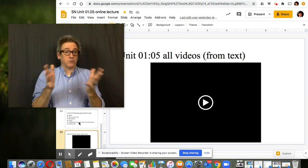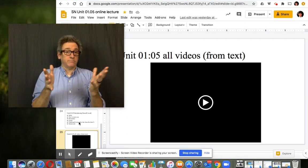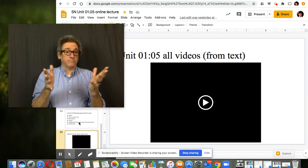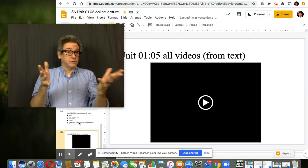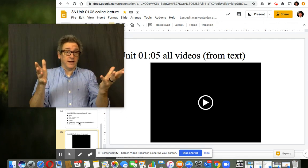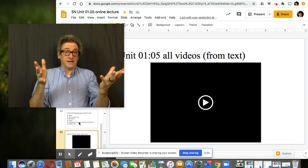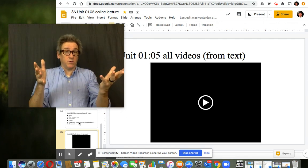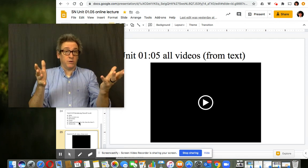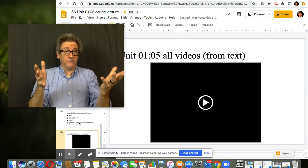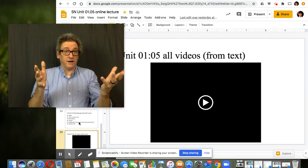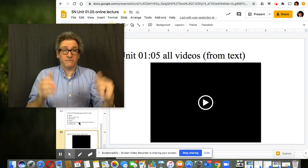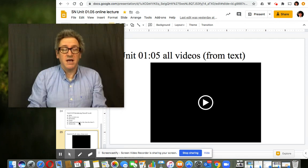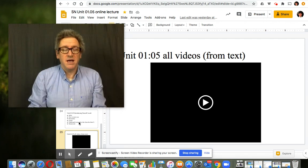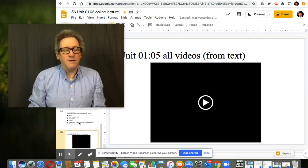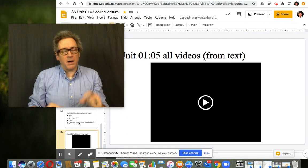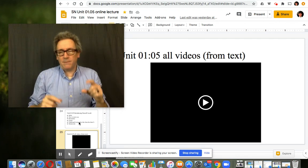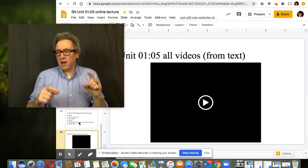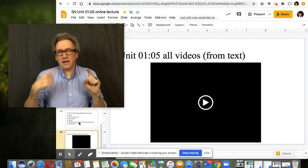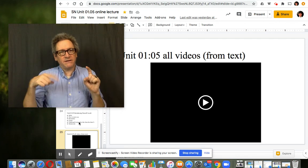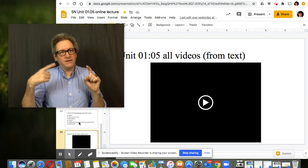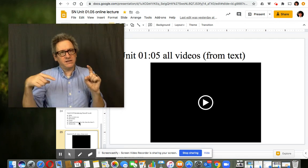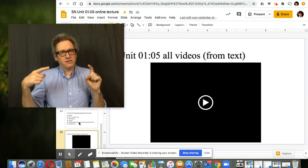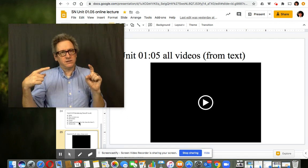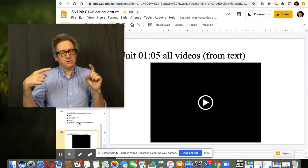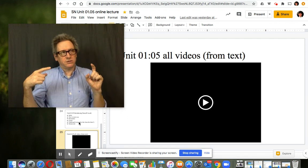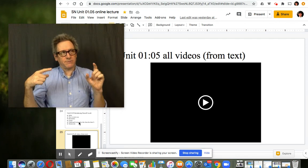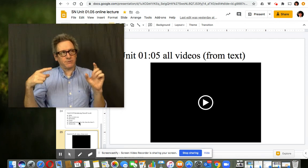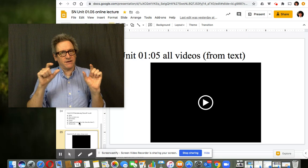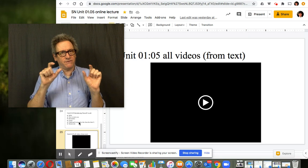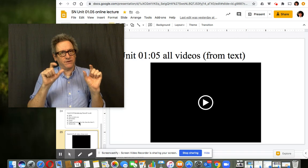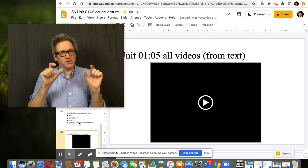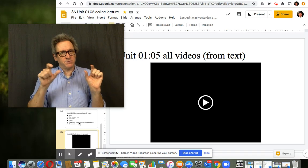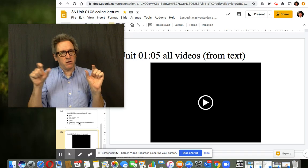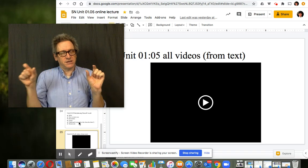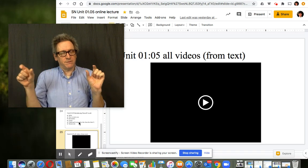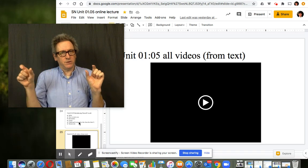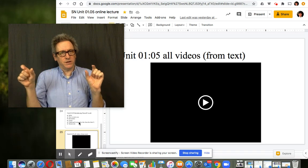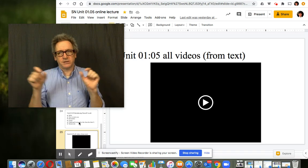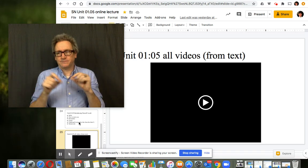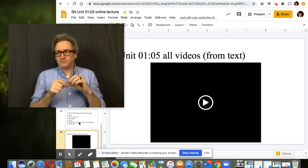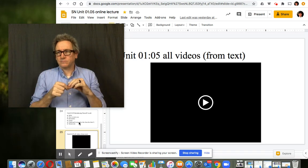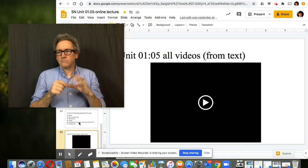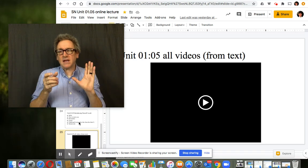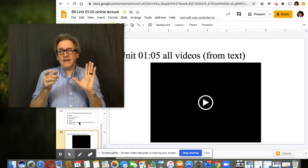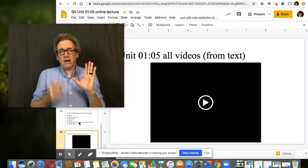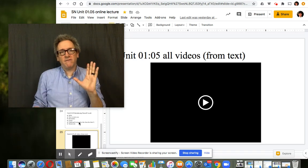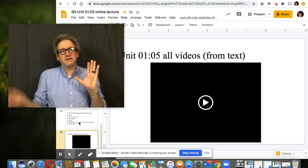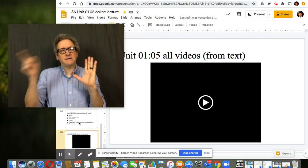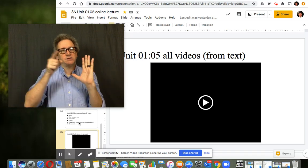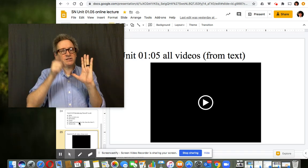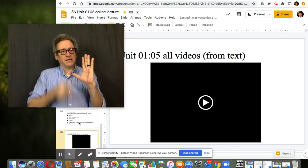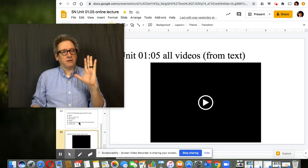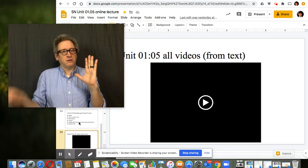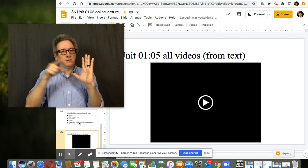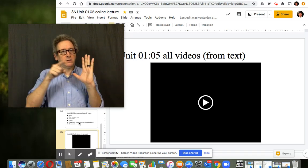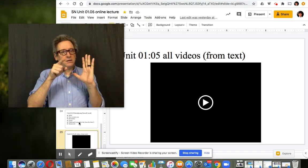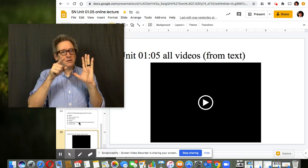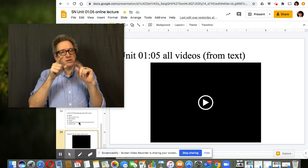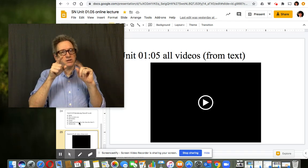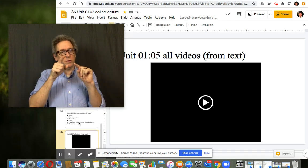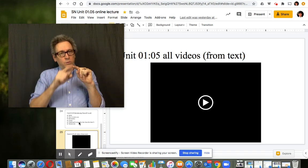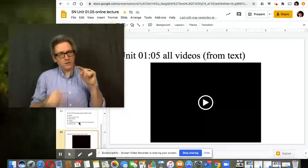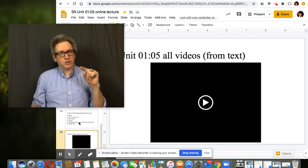Great. So that's 1.5. A lot of these chapters have very small subunits and they oftentimes are cyclical.